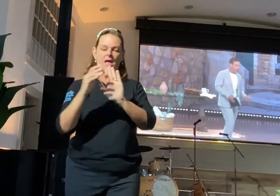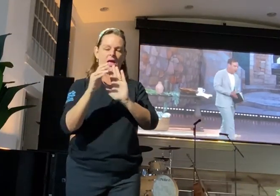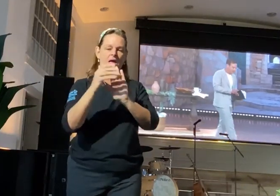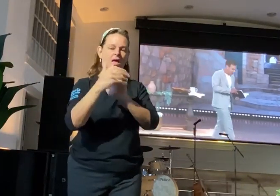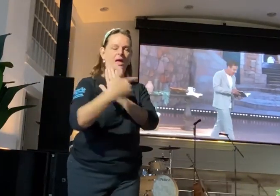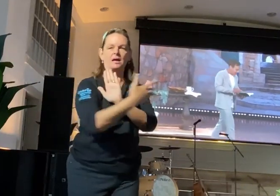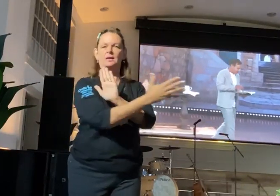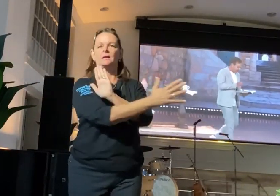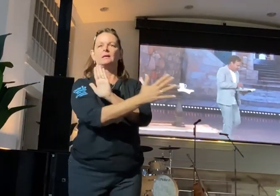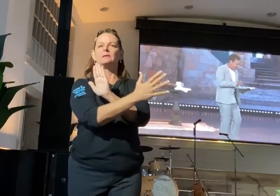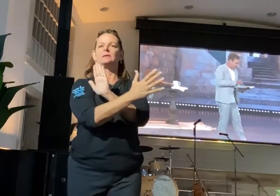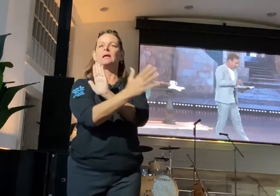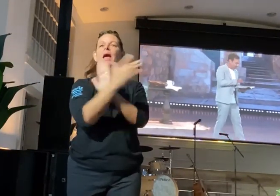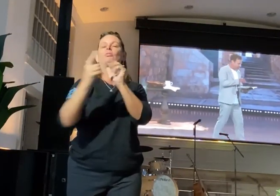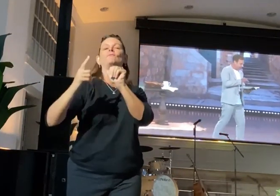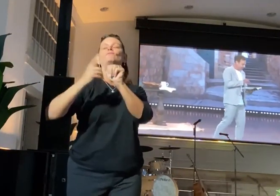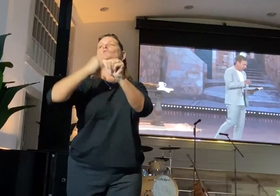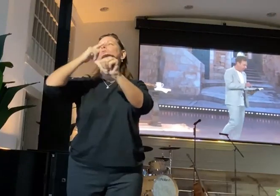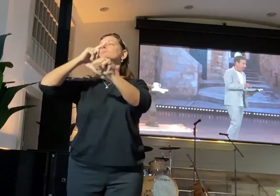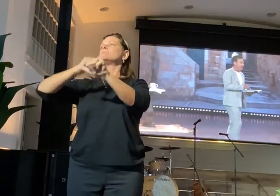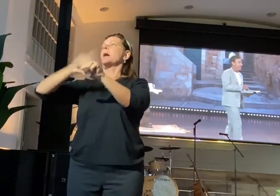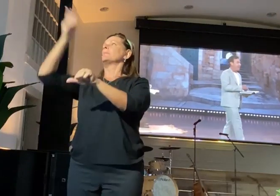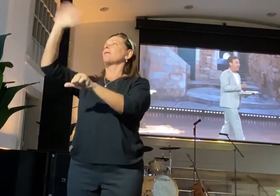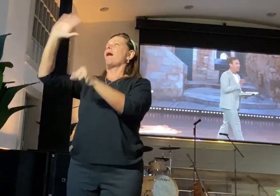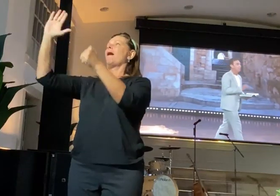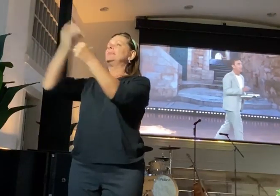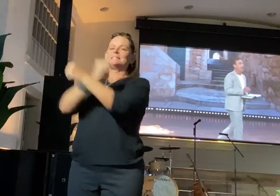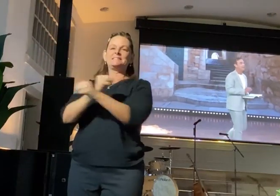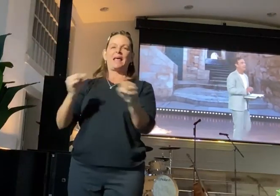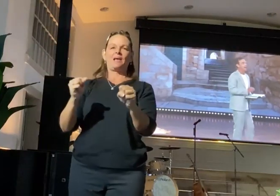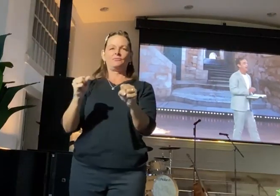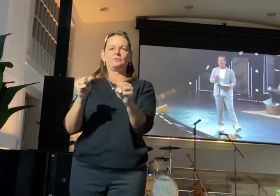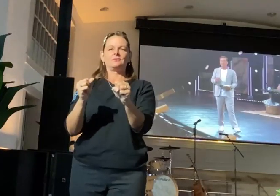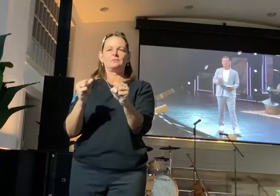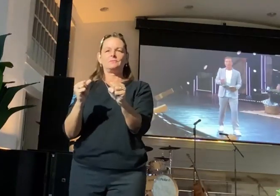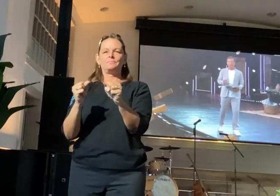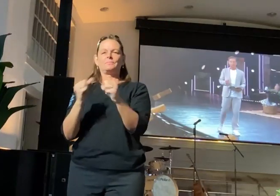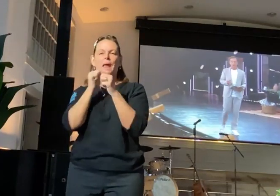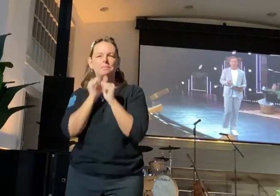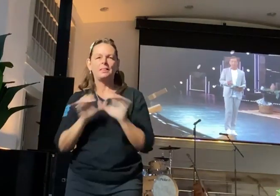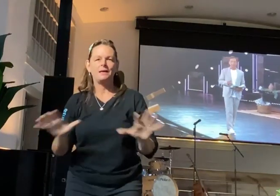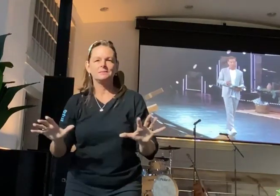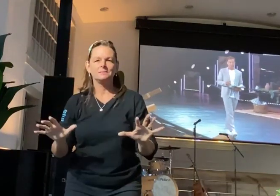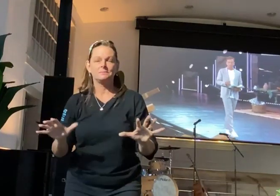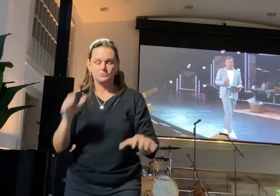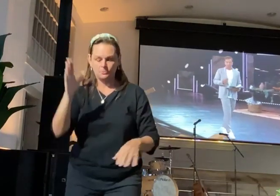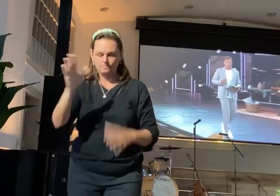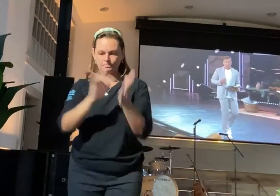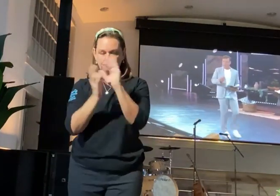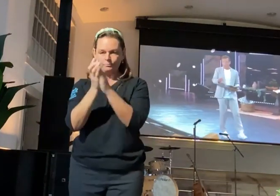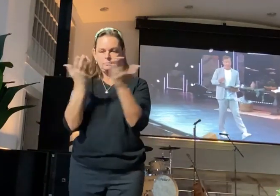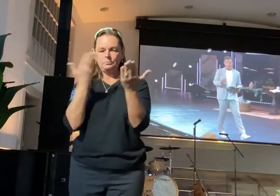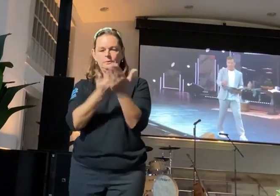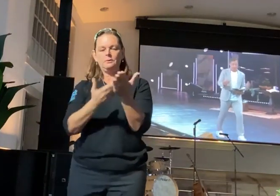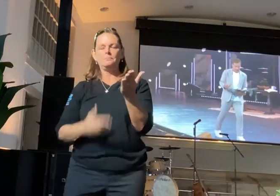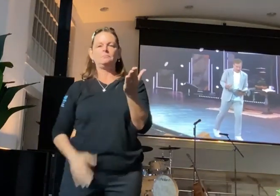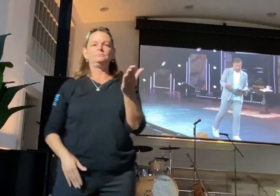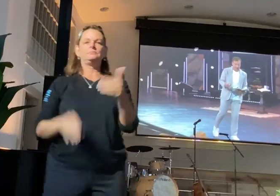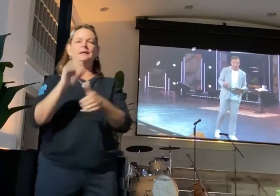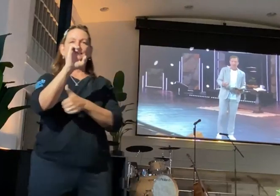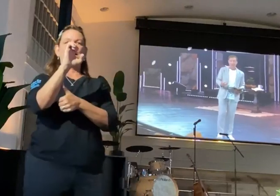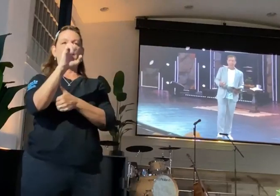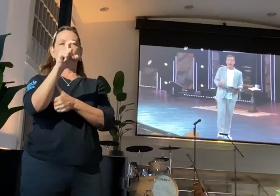lamb and the mercy of our God. And in the book of Exodus chapter 12, Scripture is